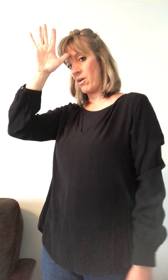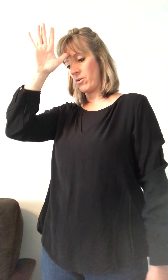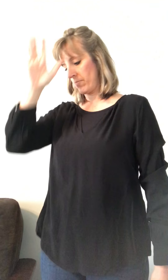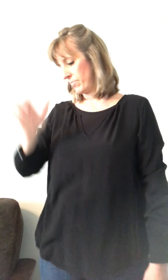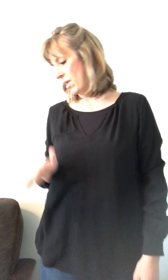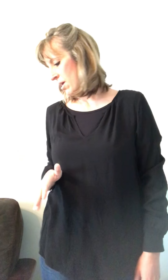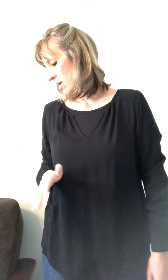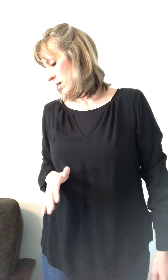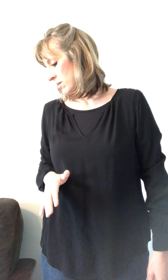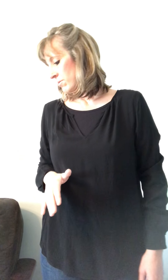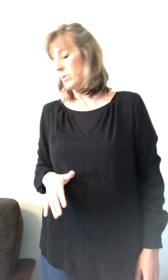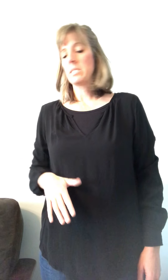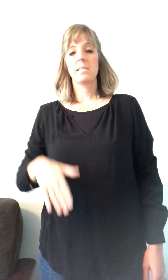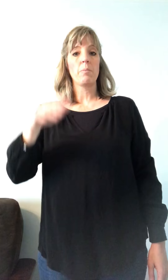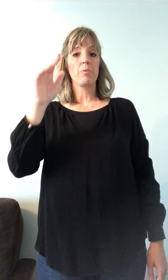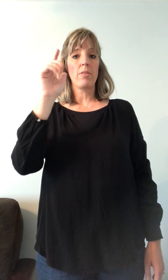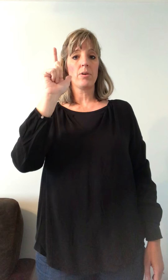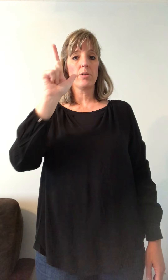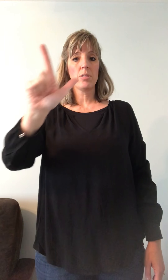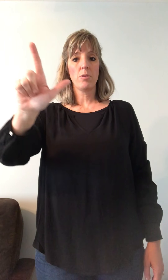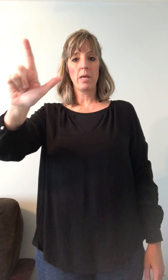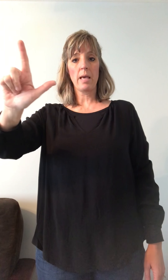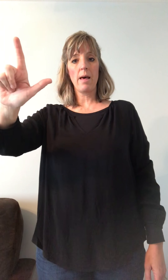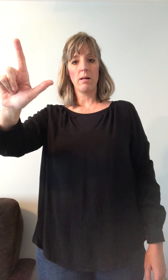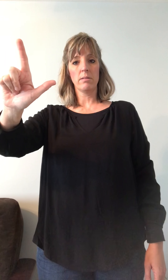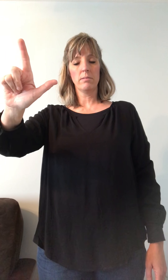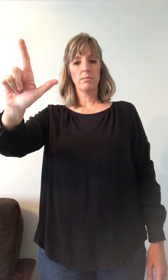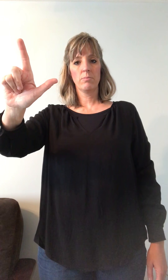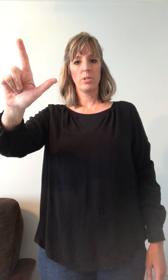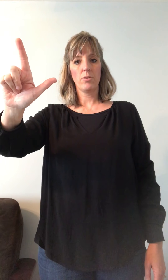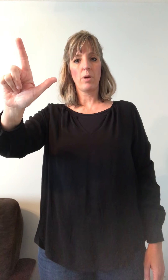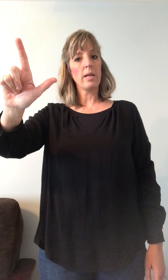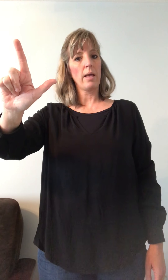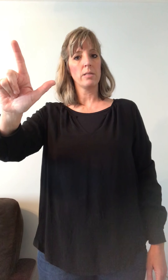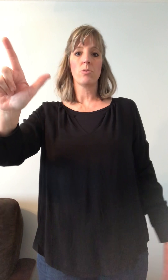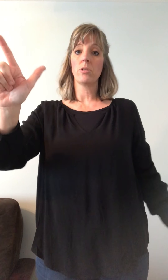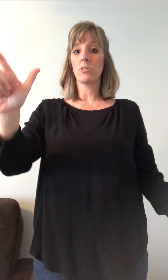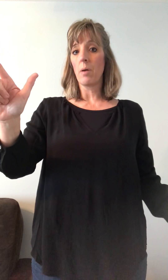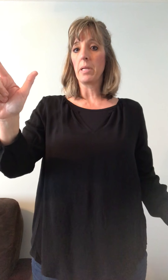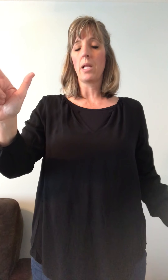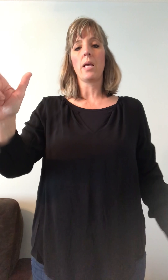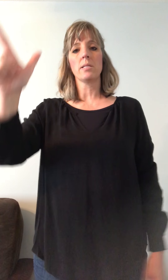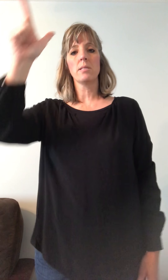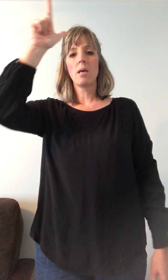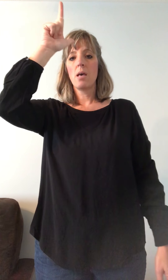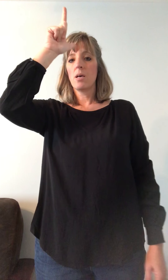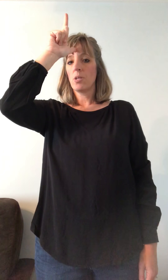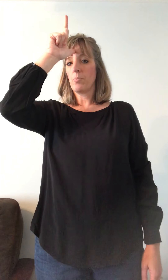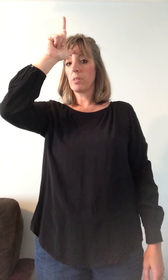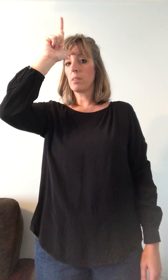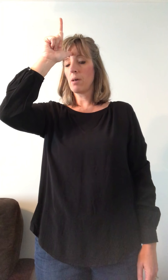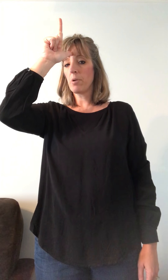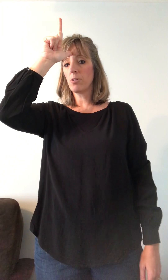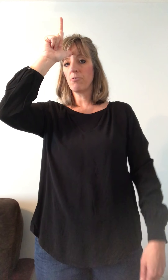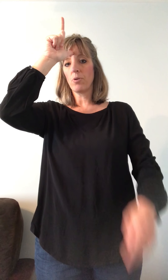father. If you want to say brother, you make an L with your right hand or your dominant hand. You put the thumb on your